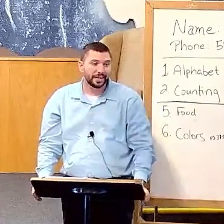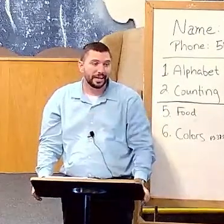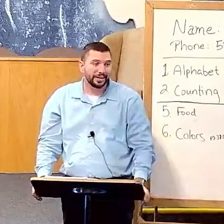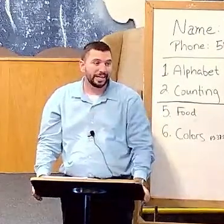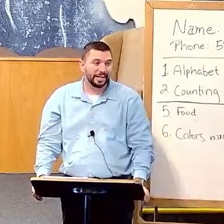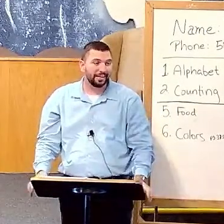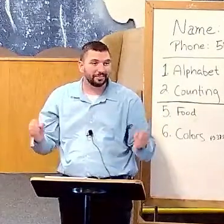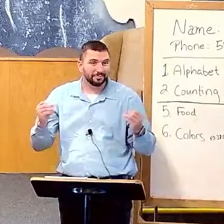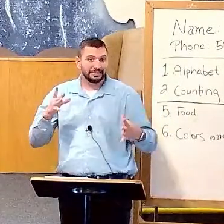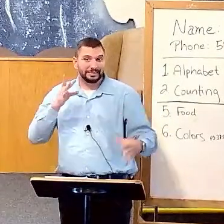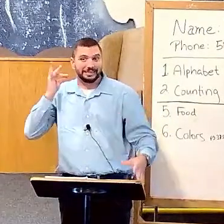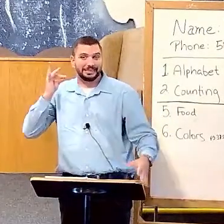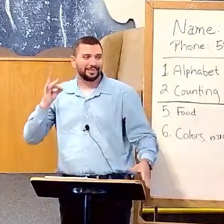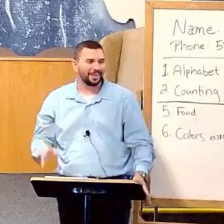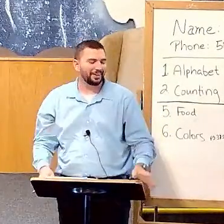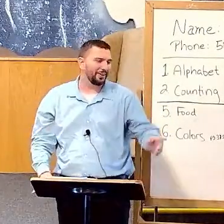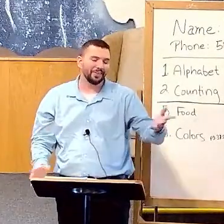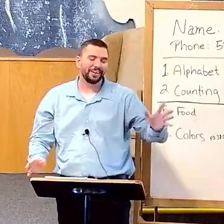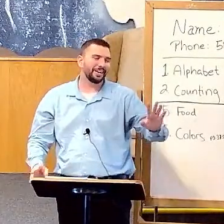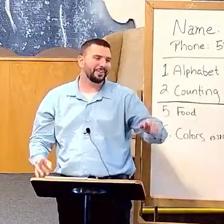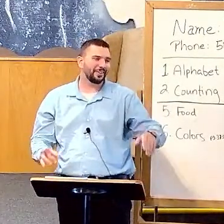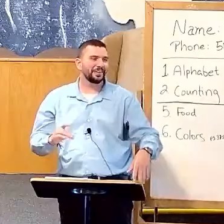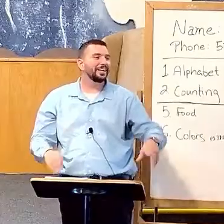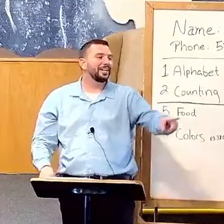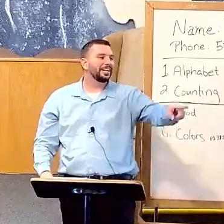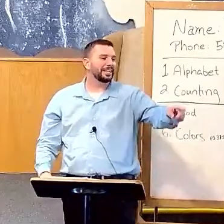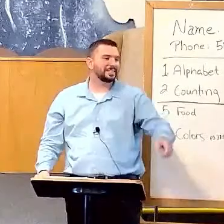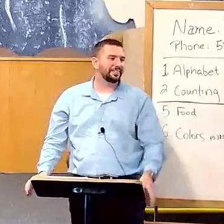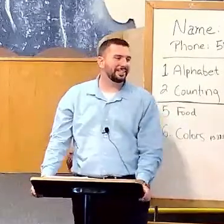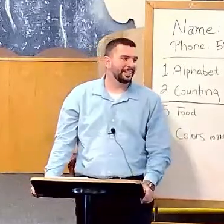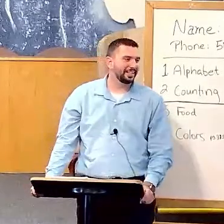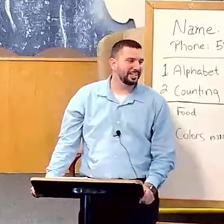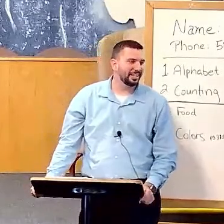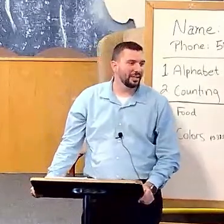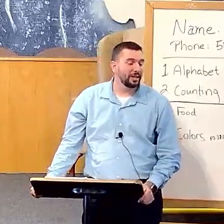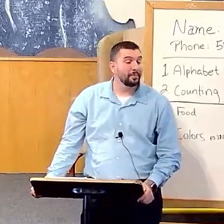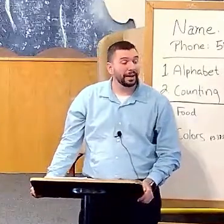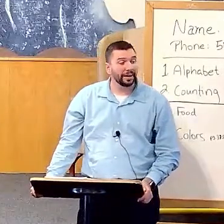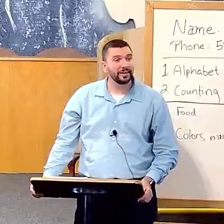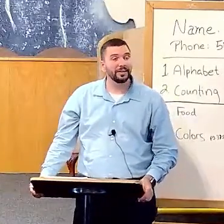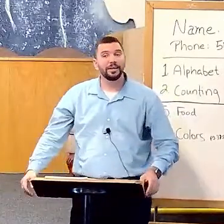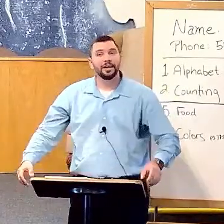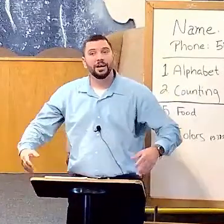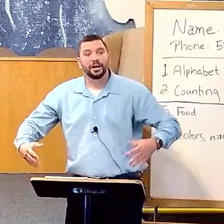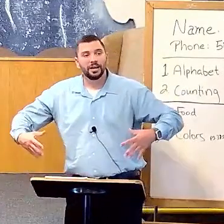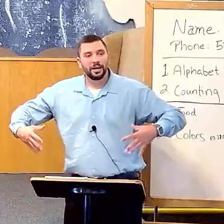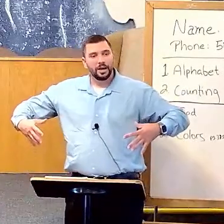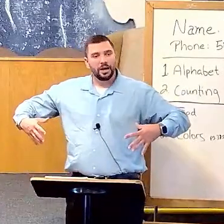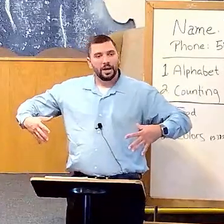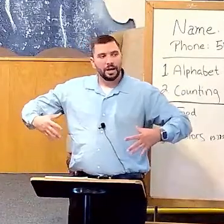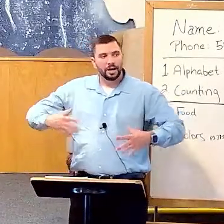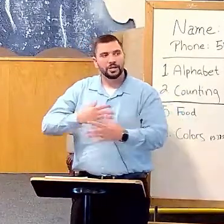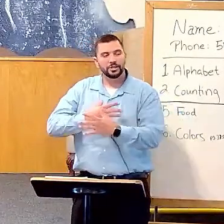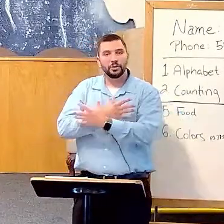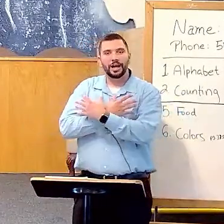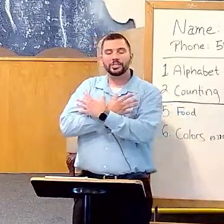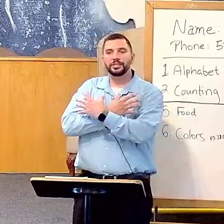cat. I don't know. Yes, David. Bear. So actually, the word